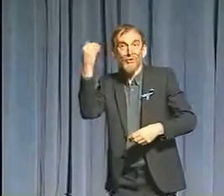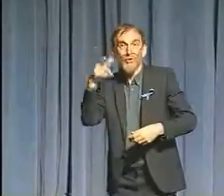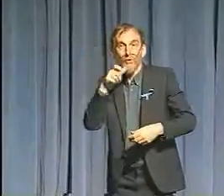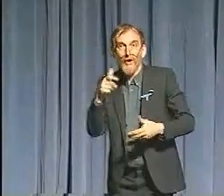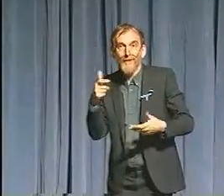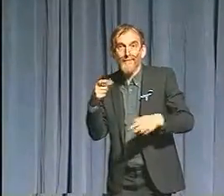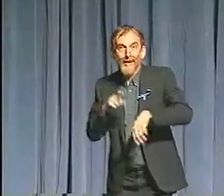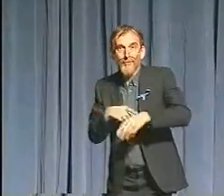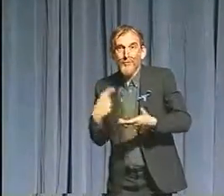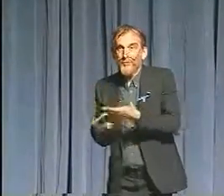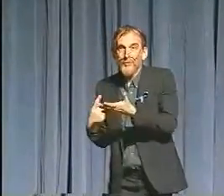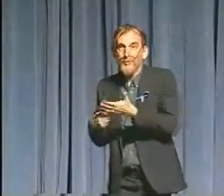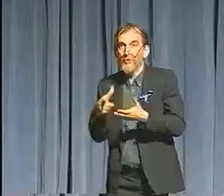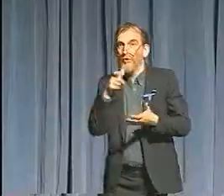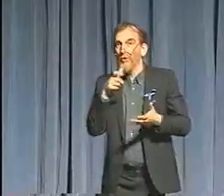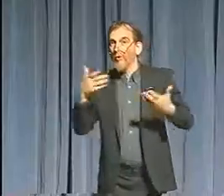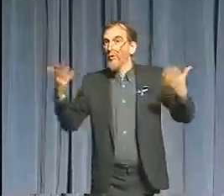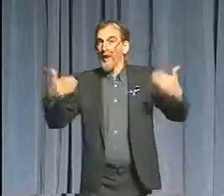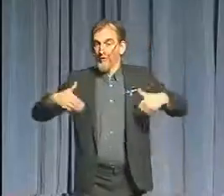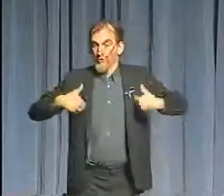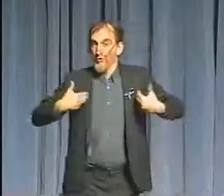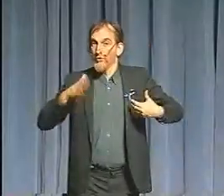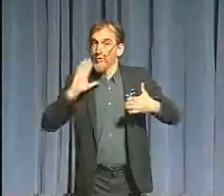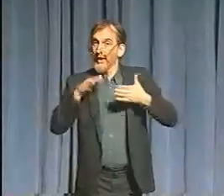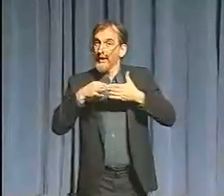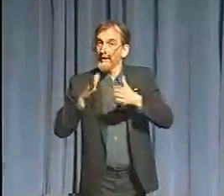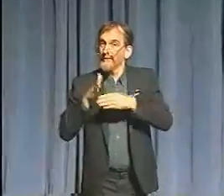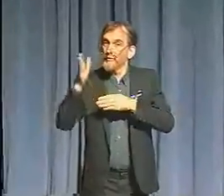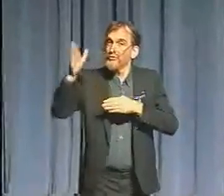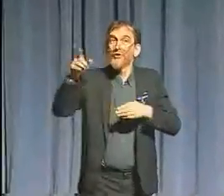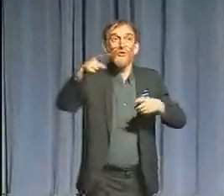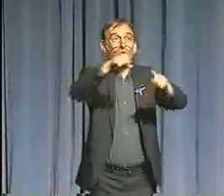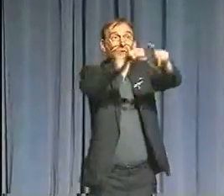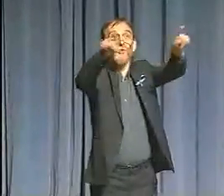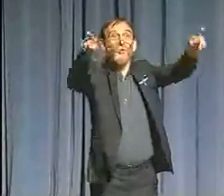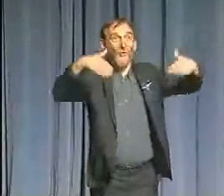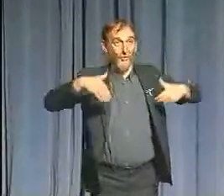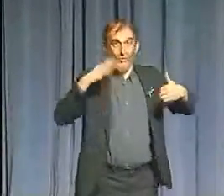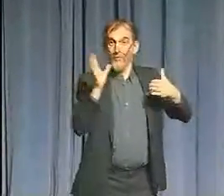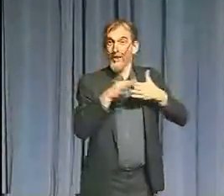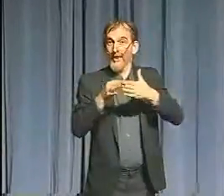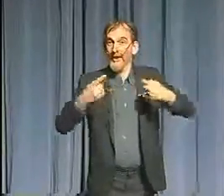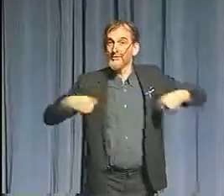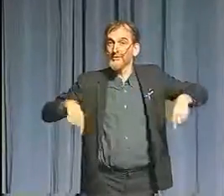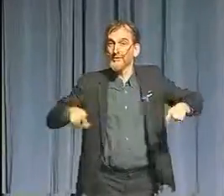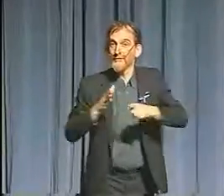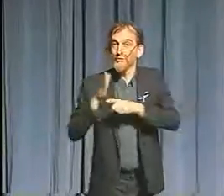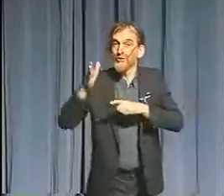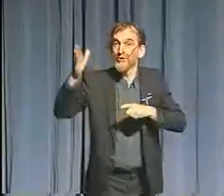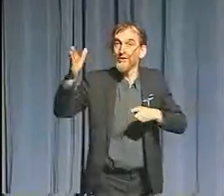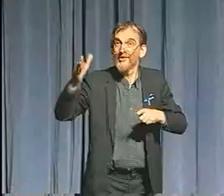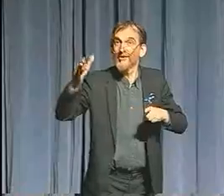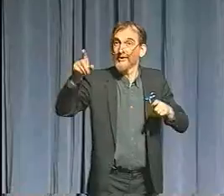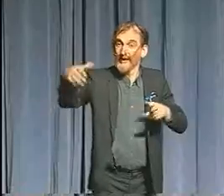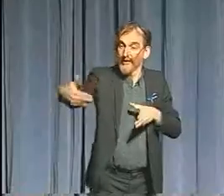need to take the time to think and discuss and see where we're hoping our youth leads us in the